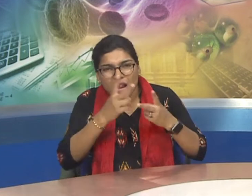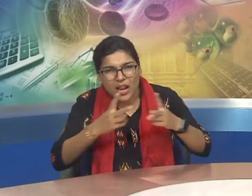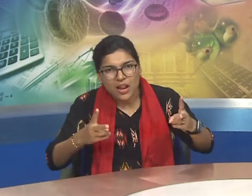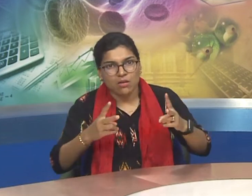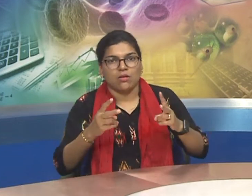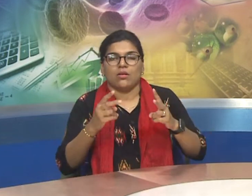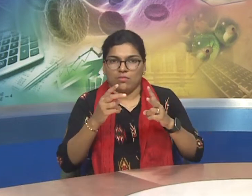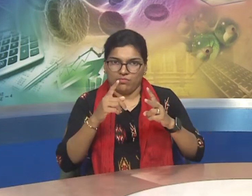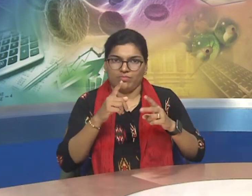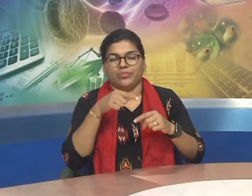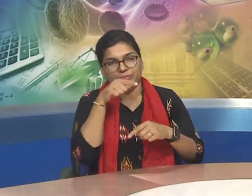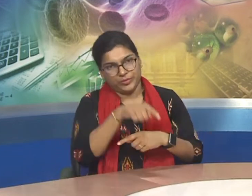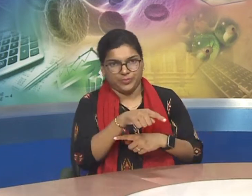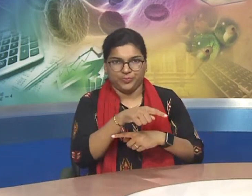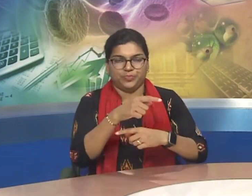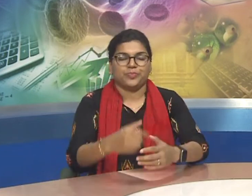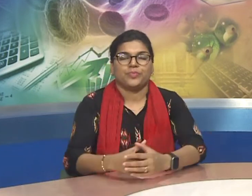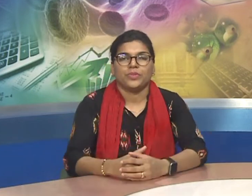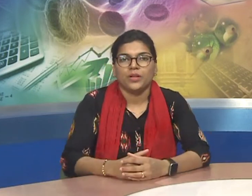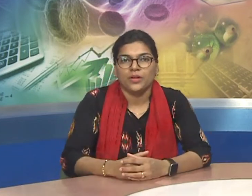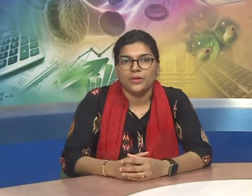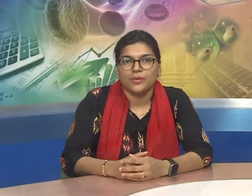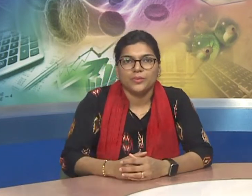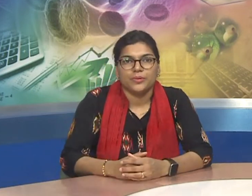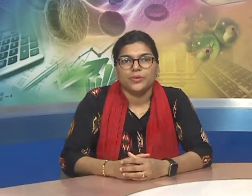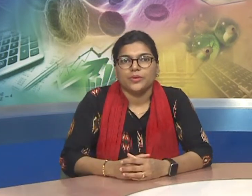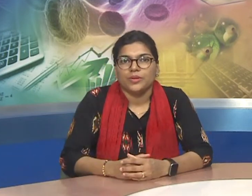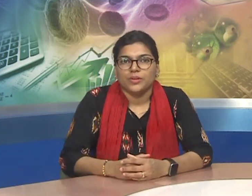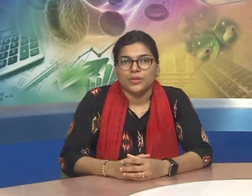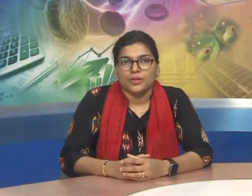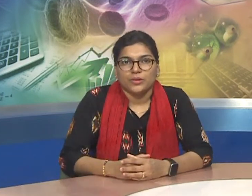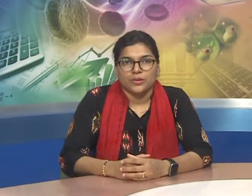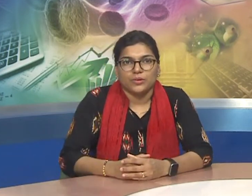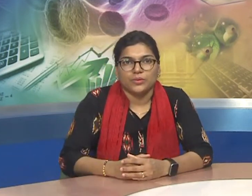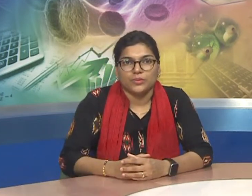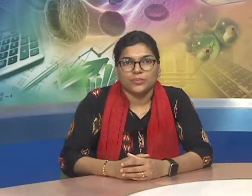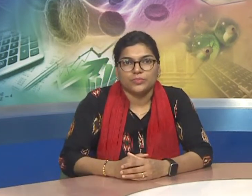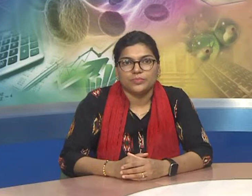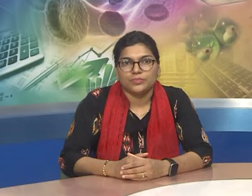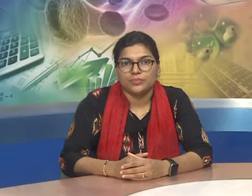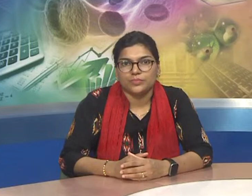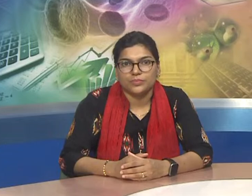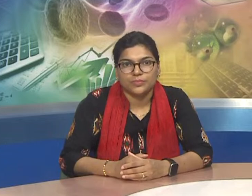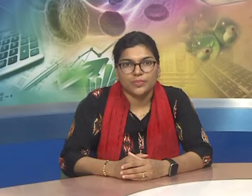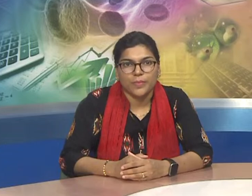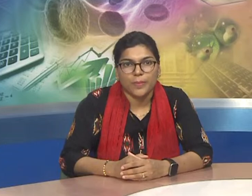that is why fund allocation can be done easily through the